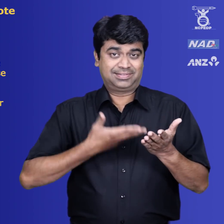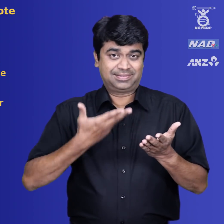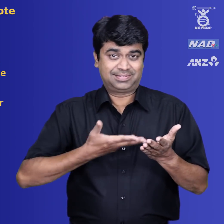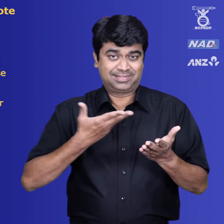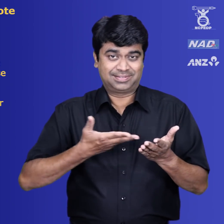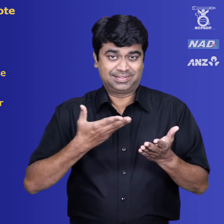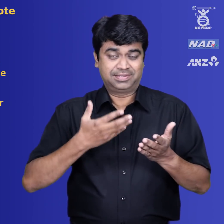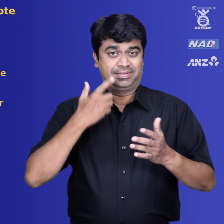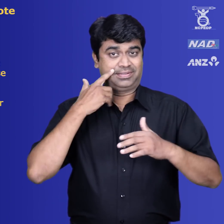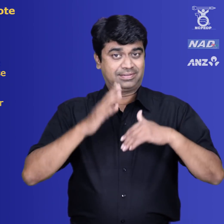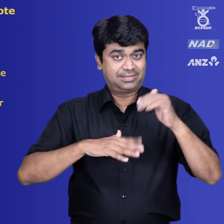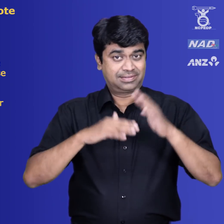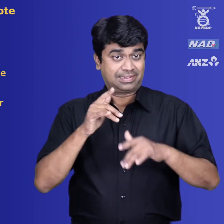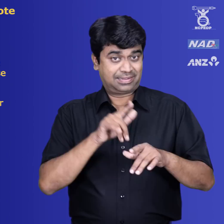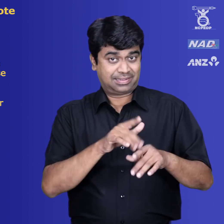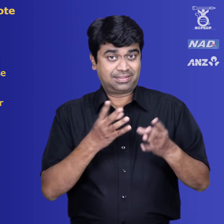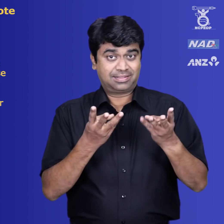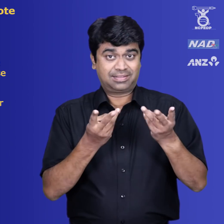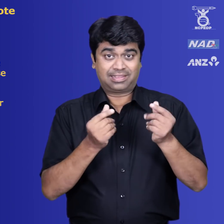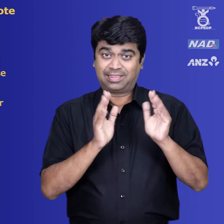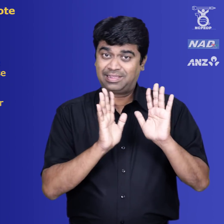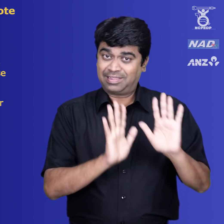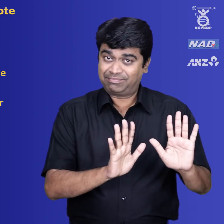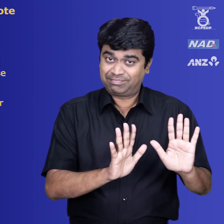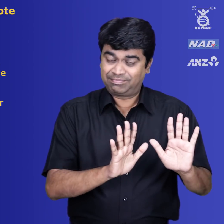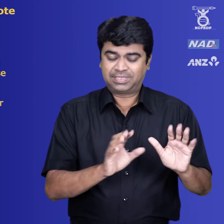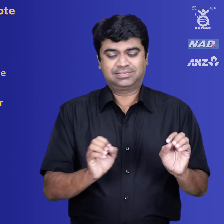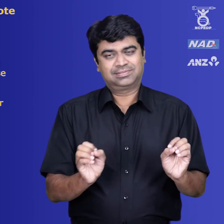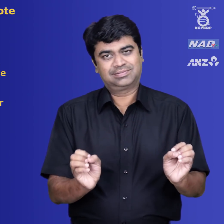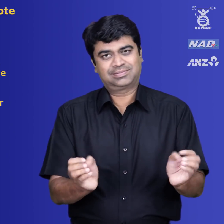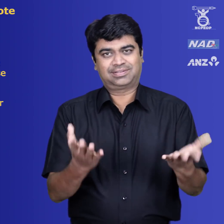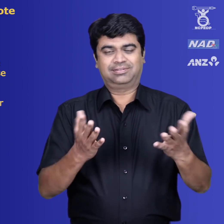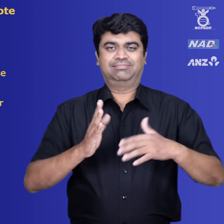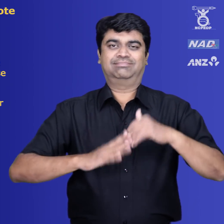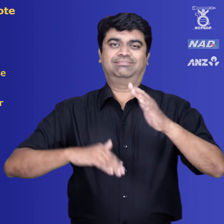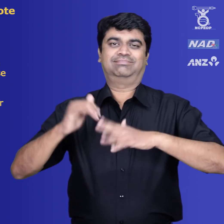To establish adequate number of teacher training institutions.